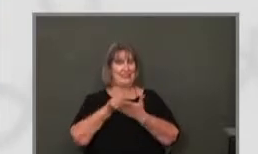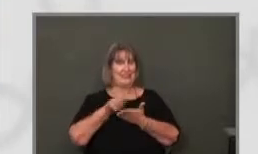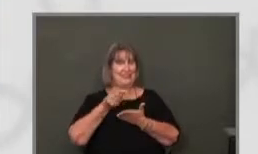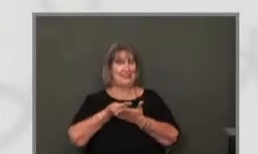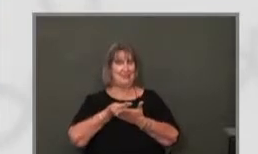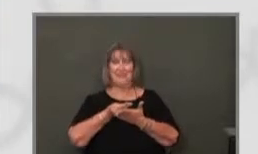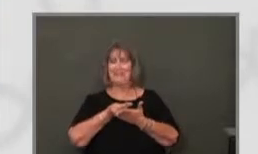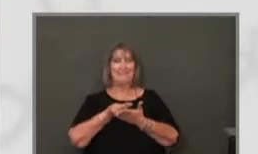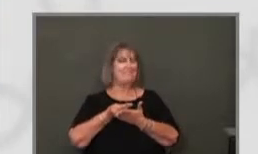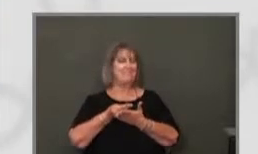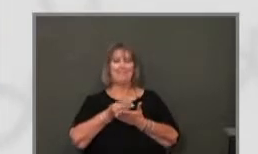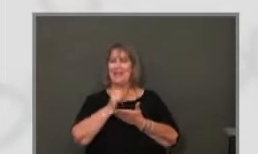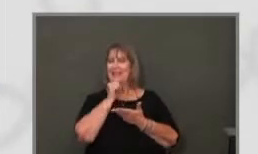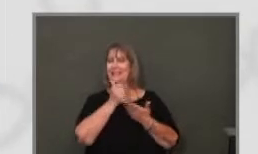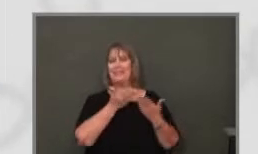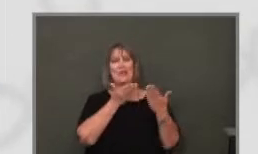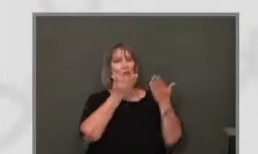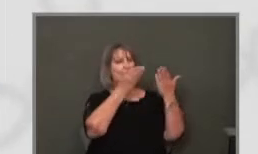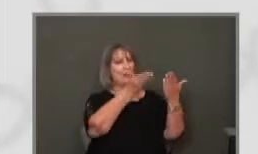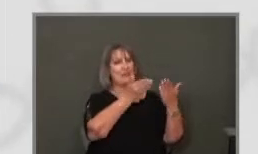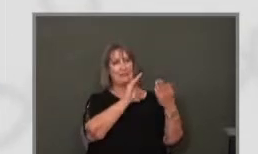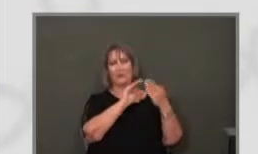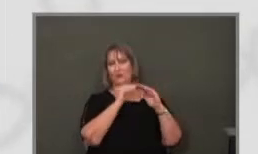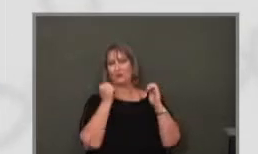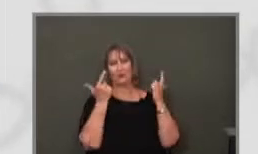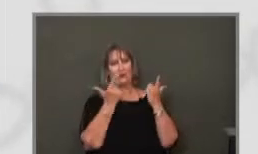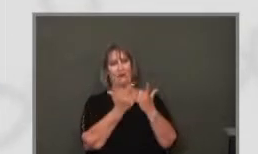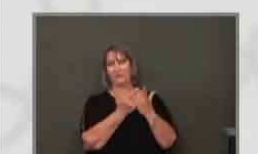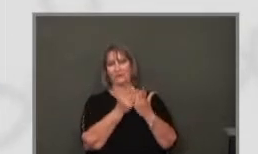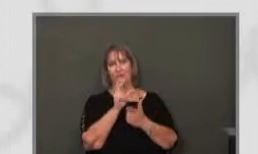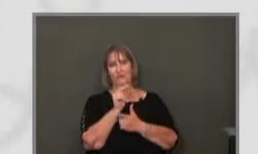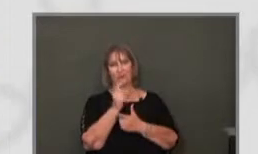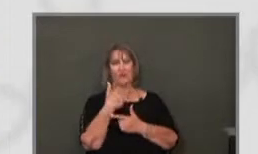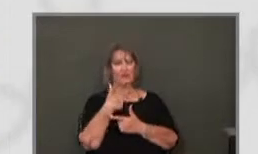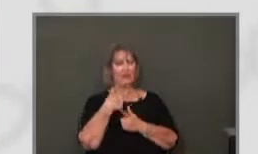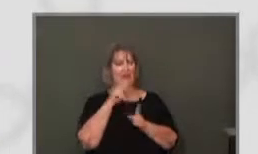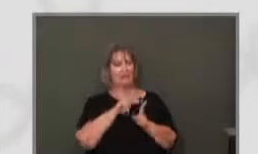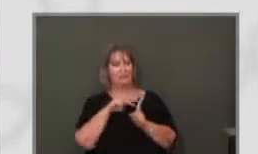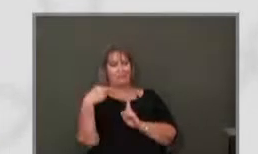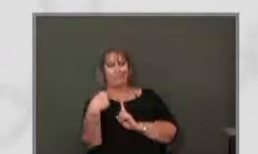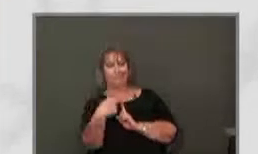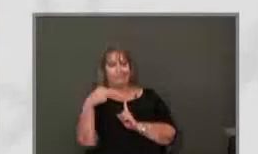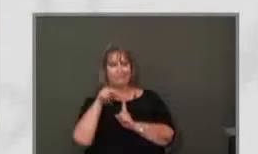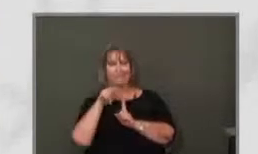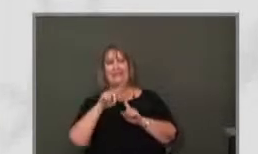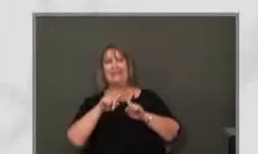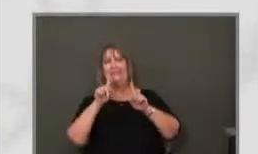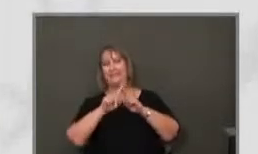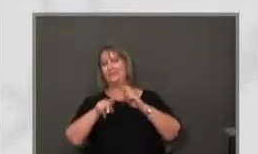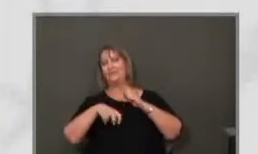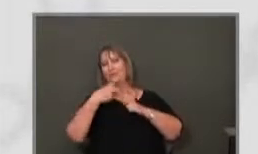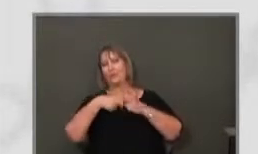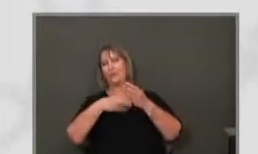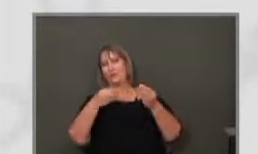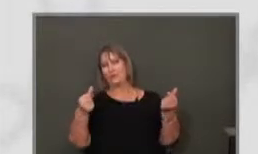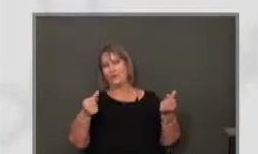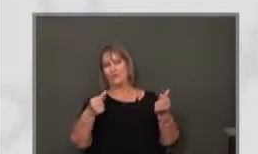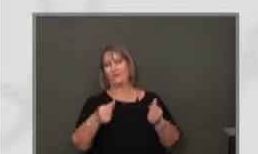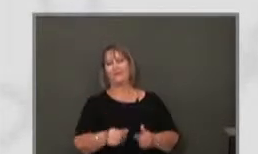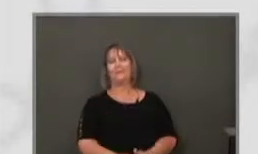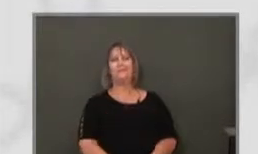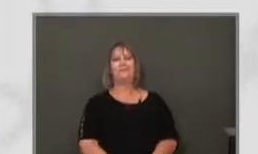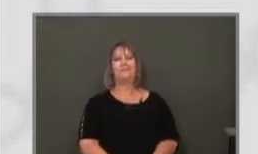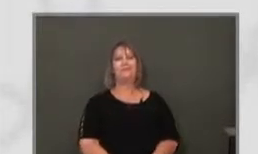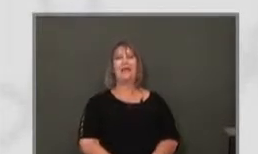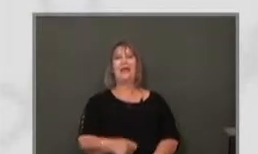was not what I wanted to recommend to the council. So we're going to need to figure out how to attack that from a different angle. Next slide. So here's our capital